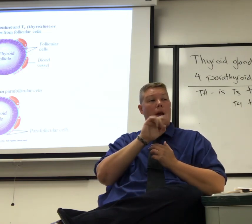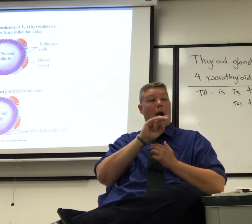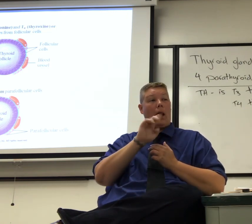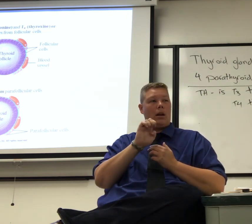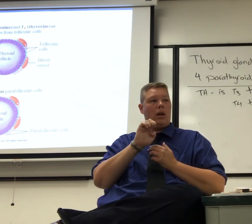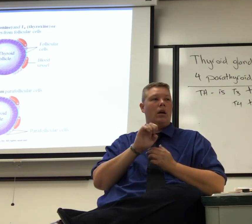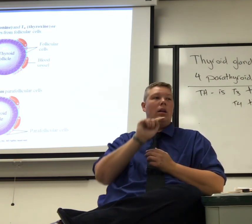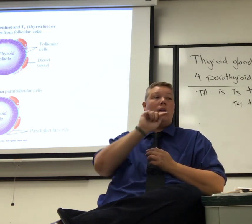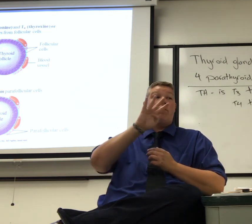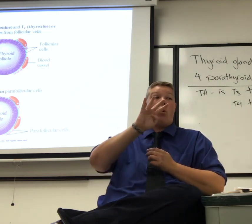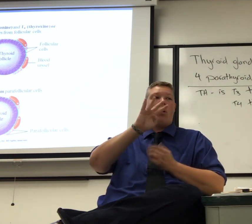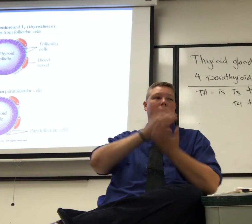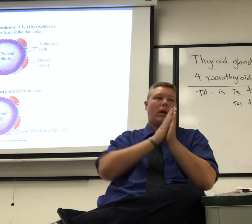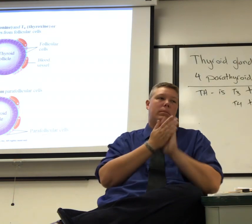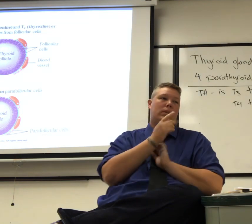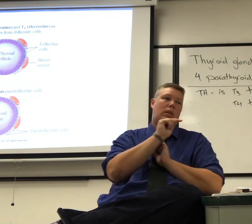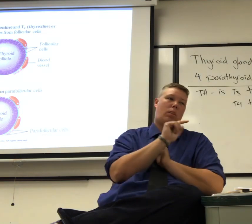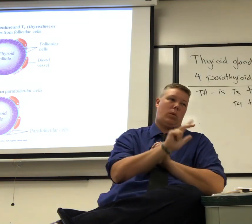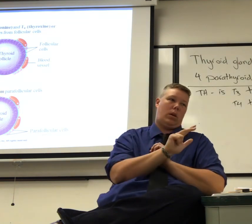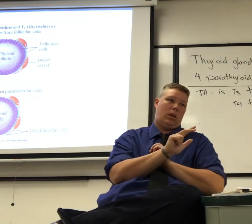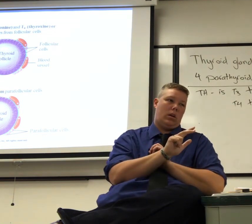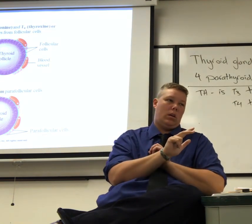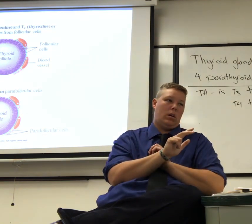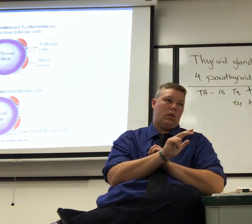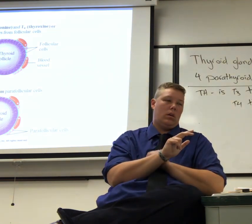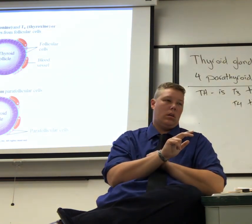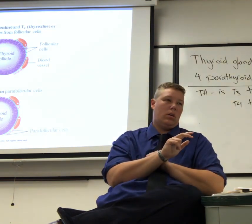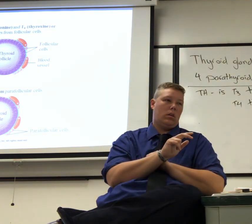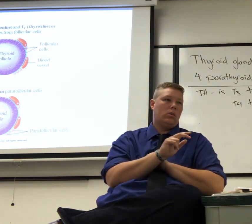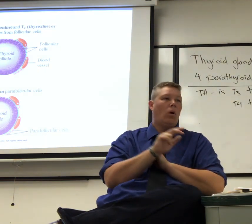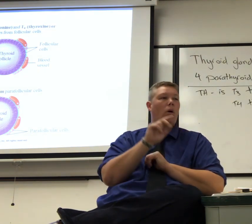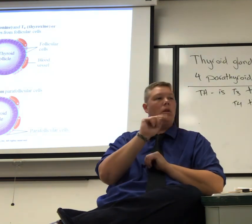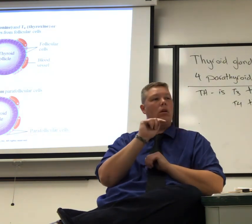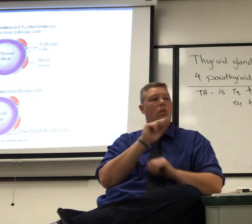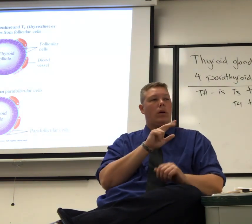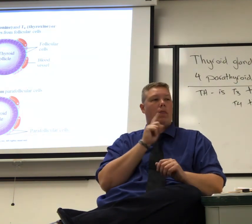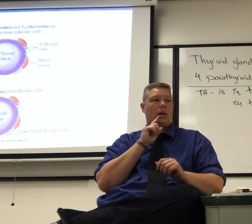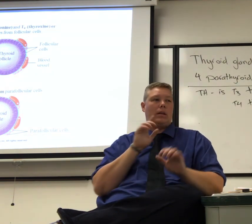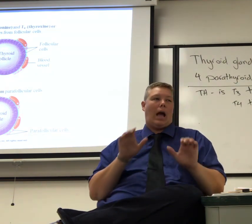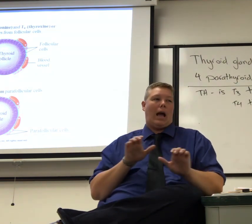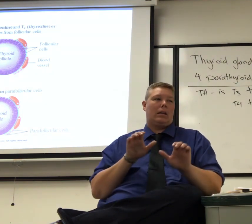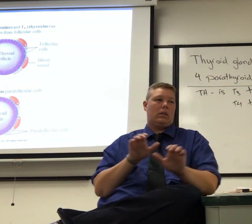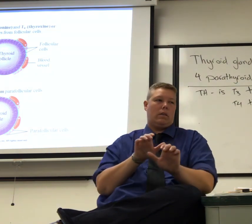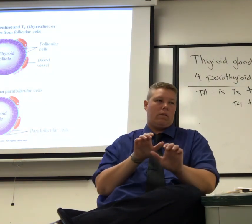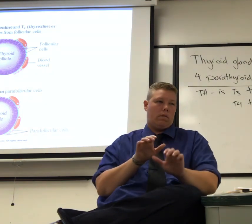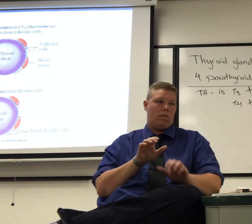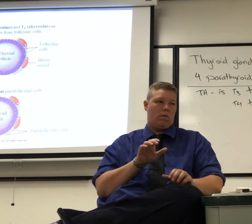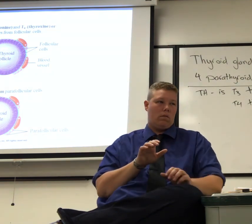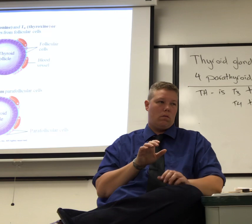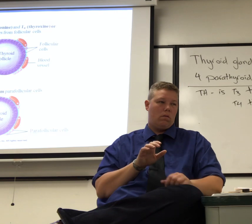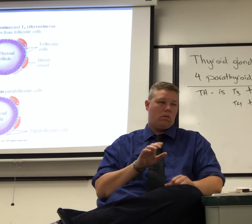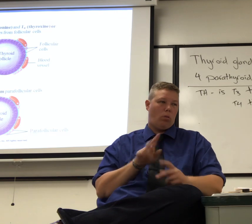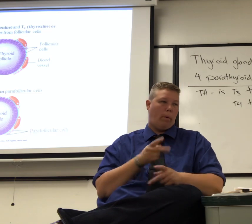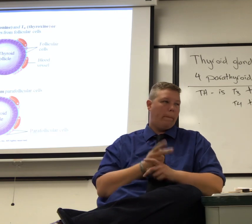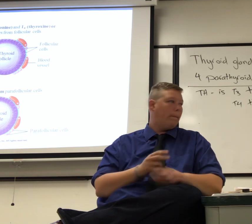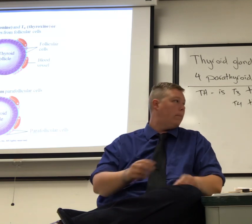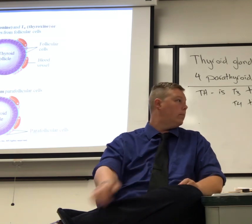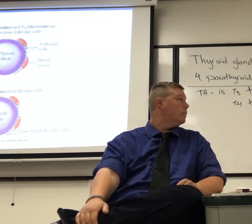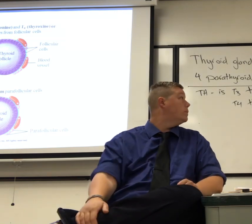the active form of thyroid hormone, you knock off one iodide molecule, T4 becomes T3. T3 is the active